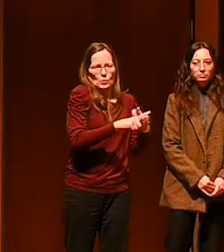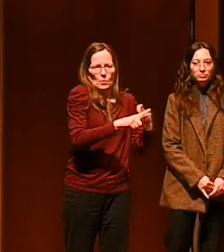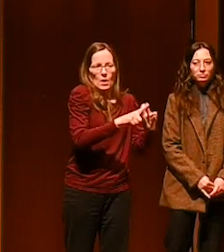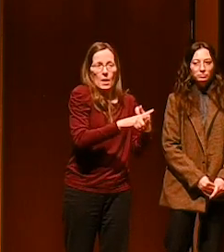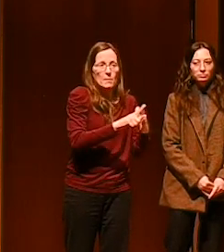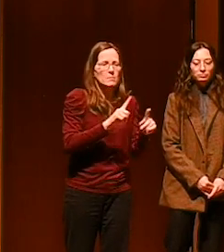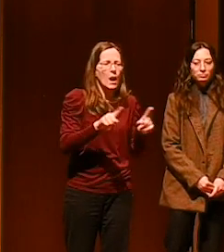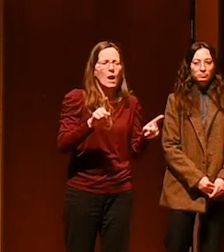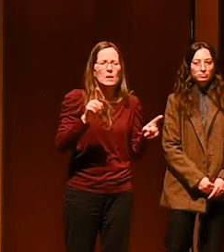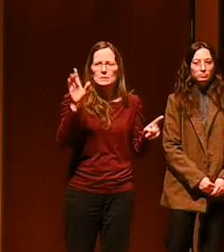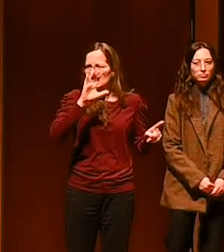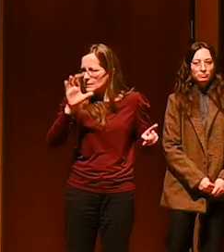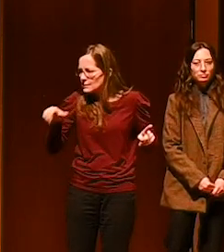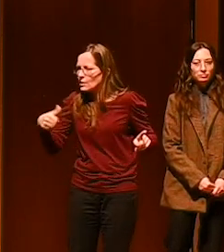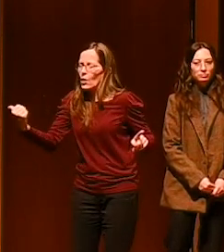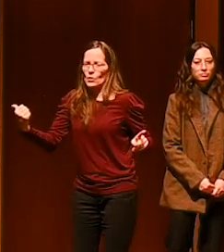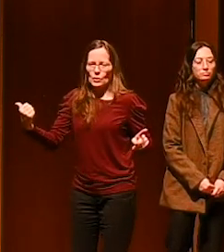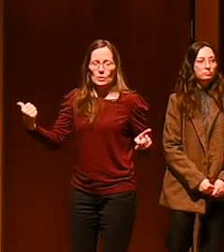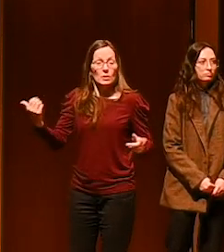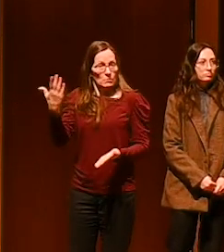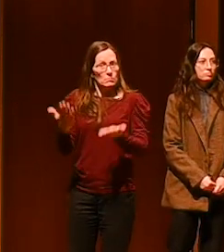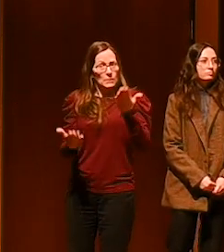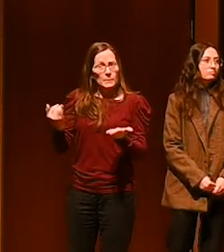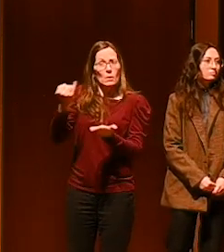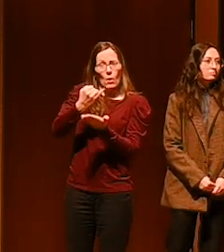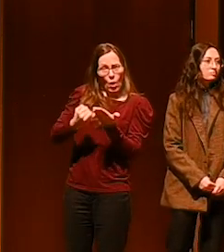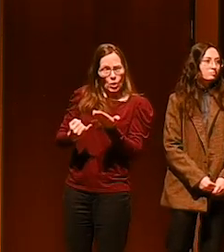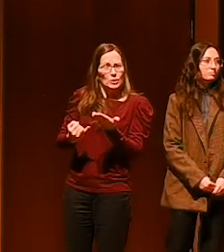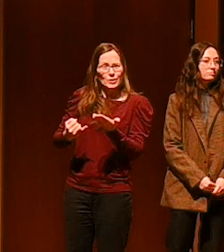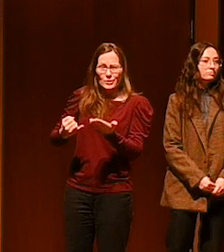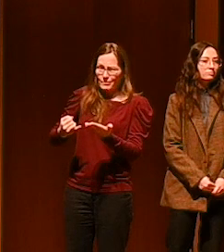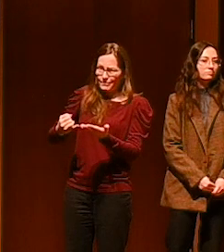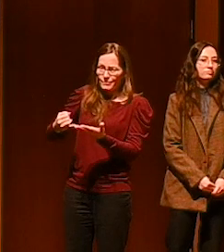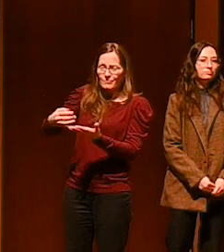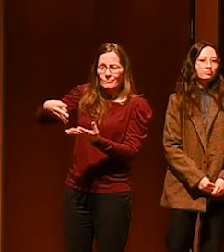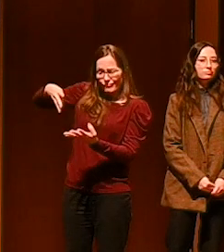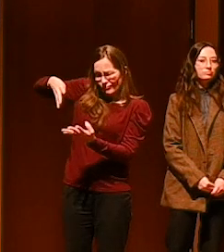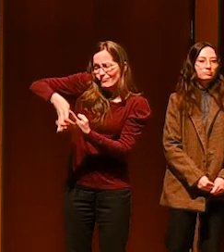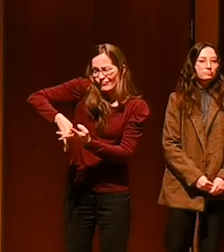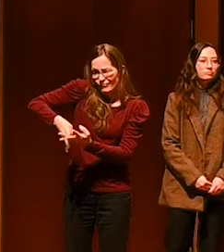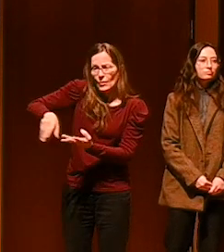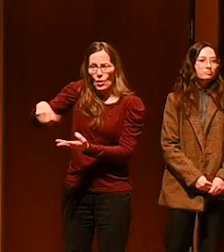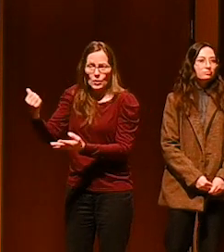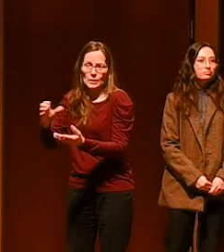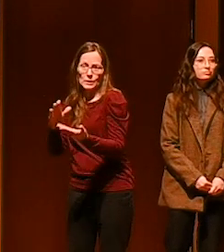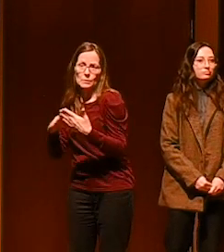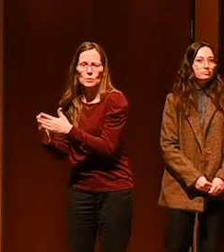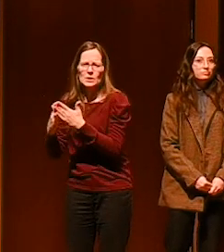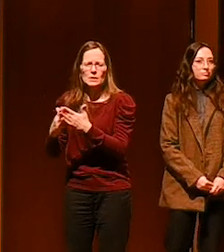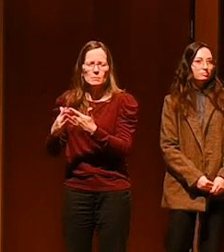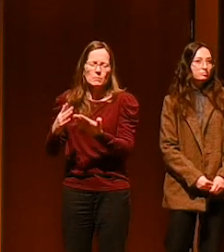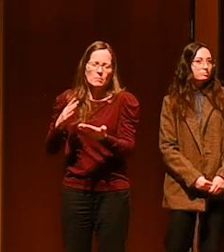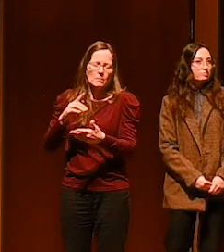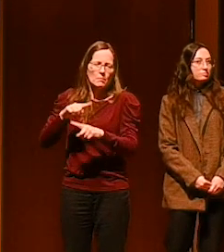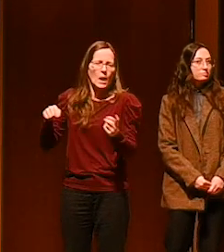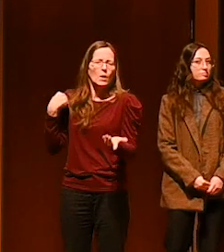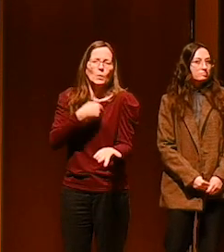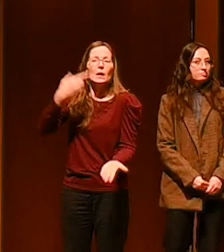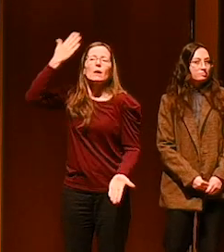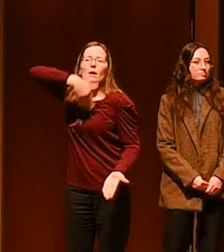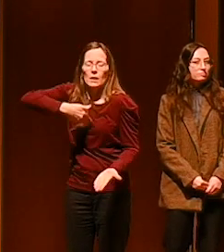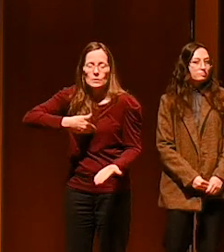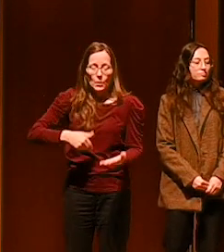is absolutely a part of those communities, but maybe are not always seen. We also have Jessica Cusick of Cusick Consulting,